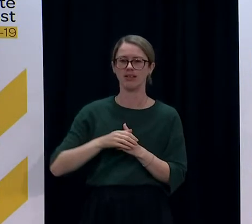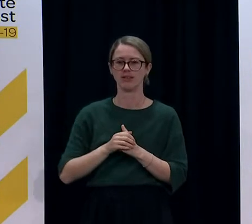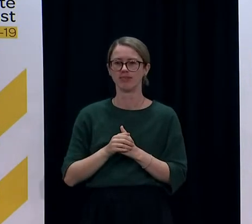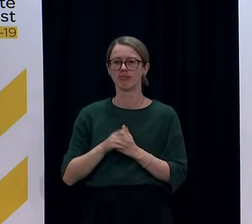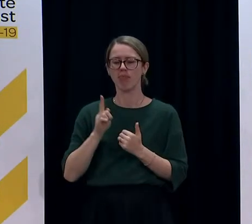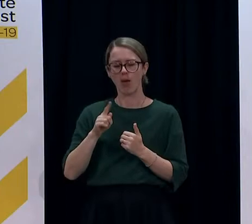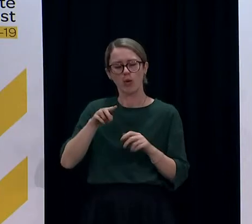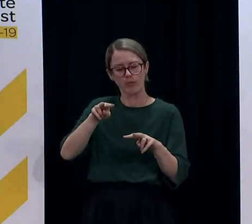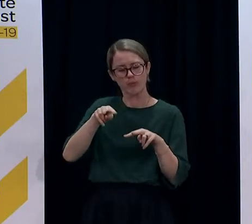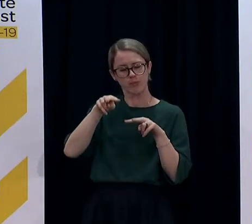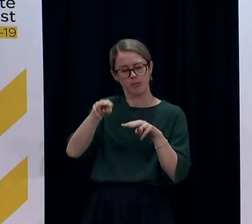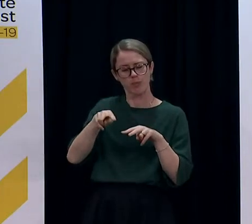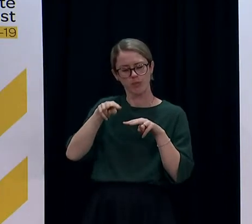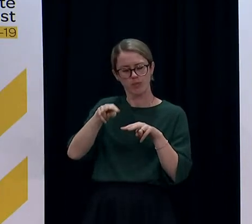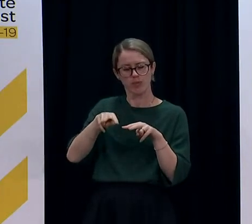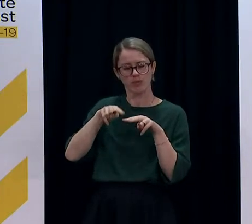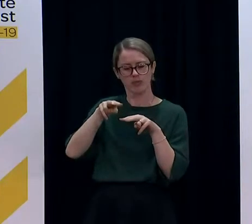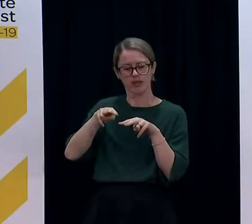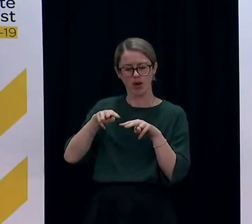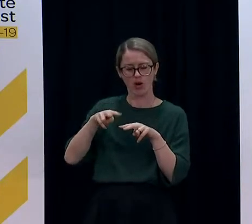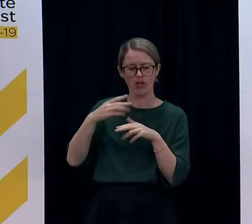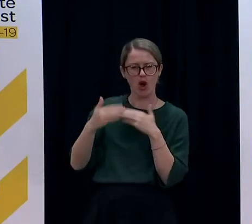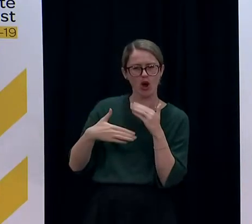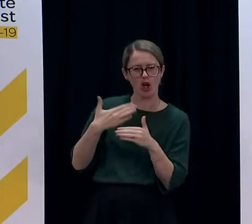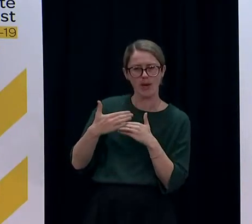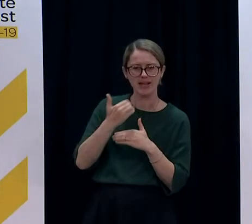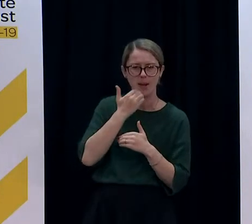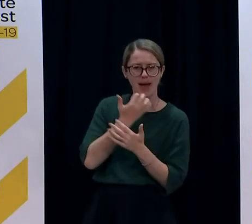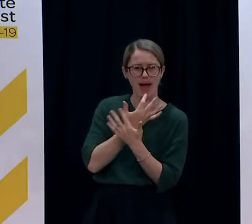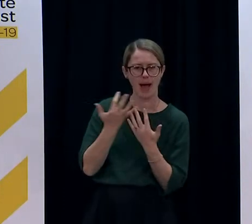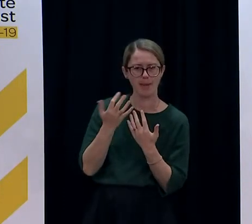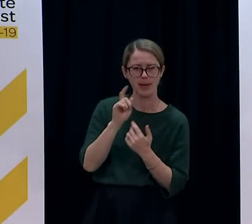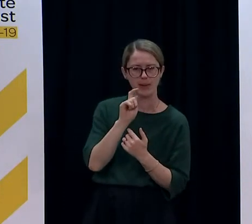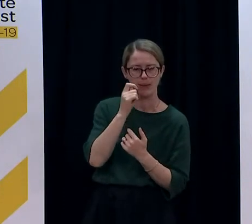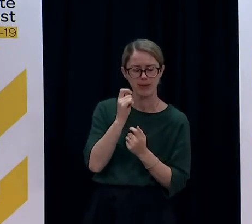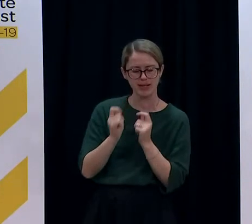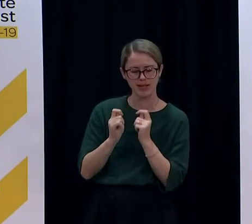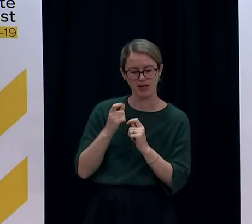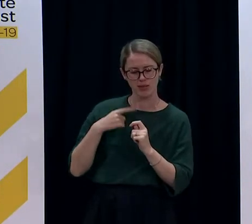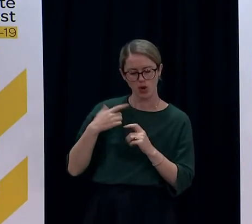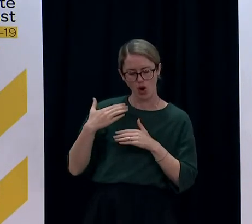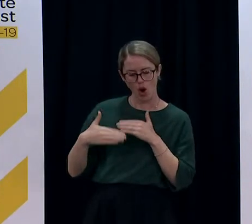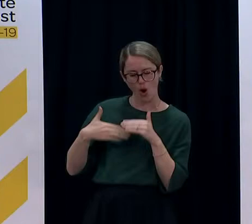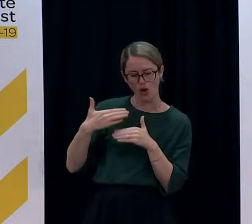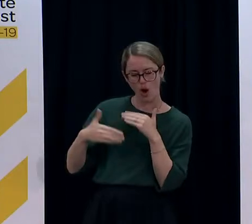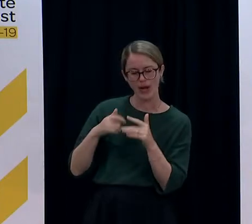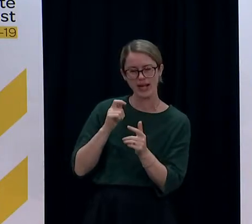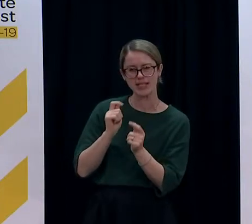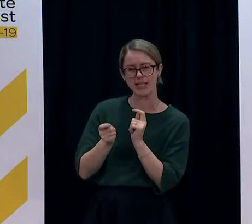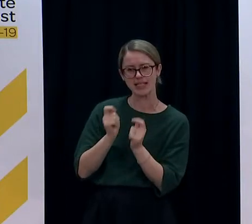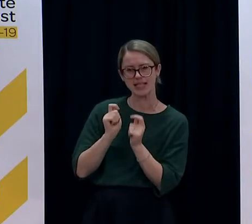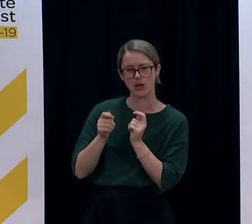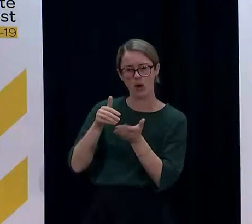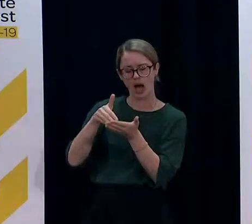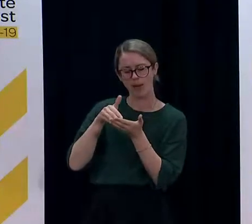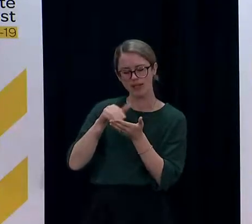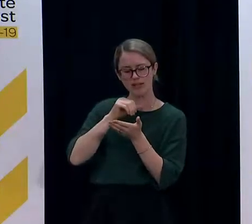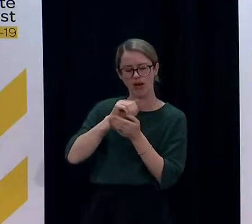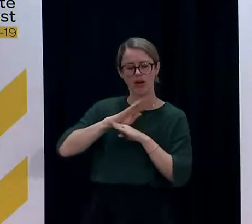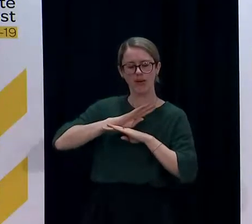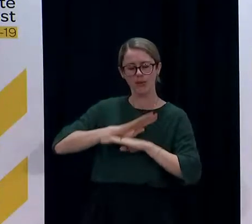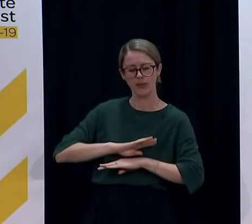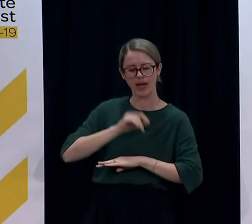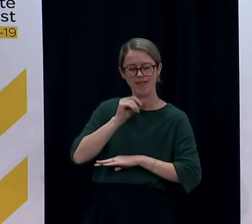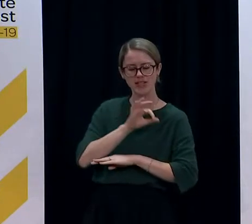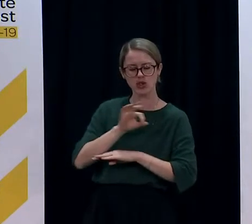close eye on the ongoing number of tests, because it's that ongoing testing that will give us the information